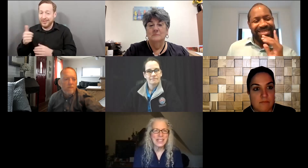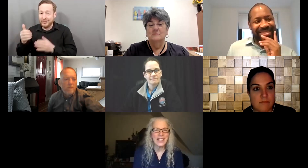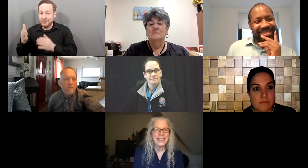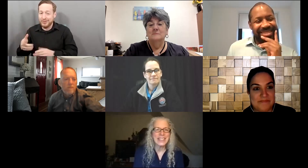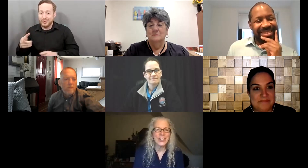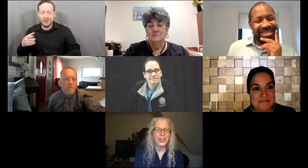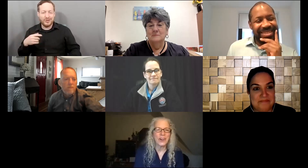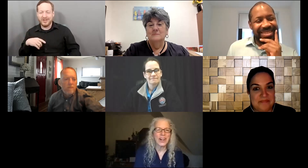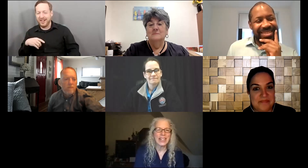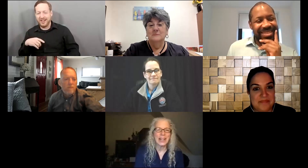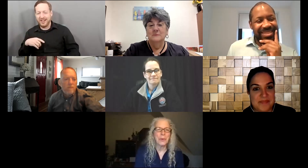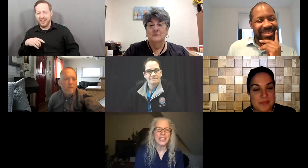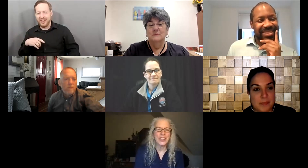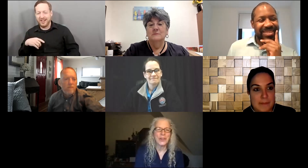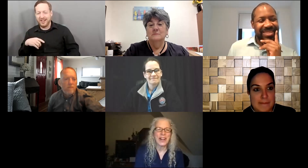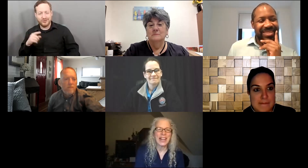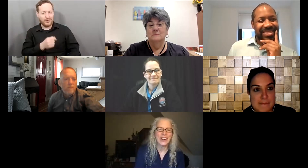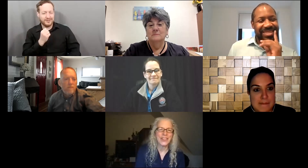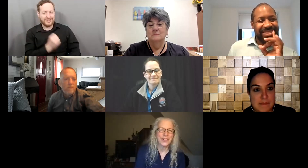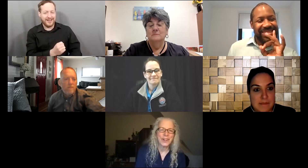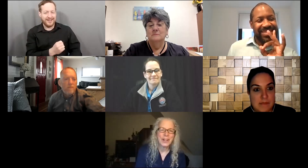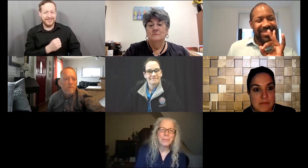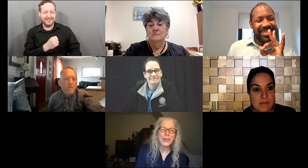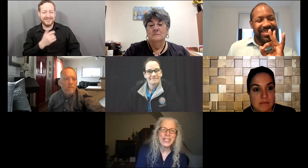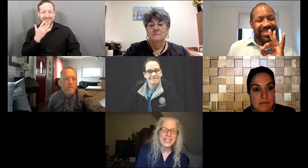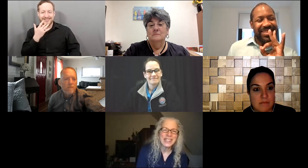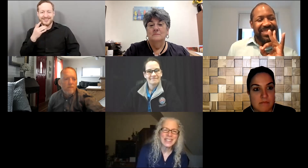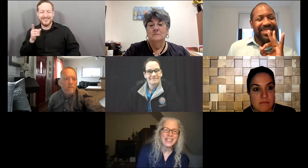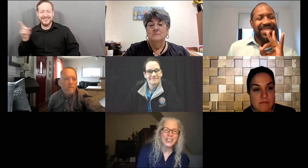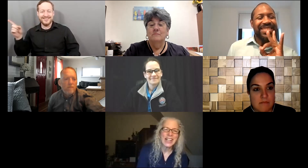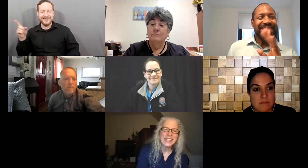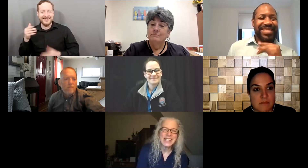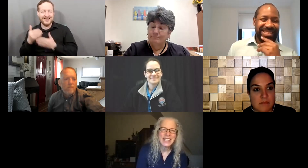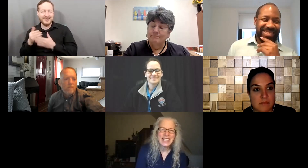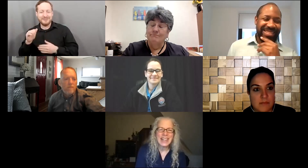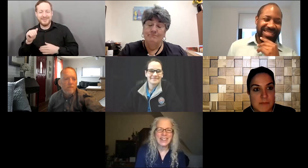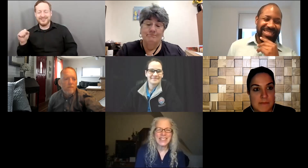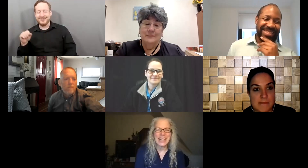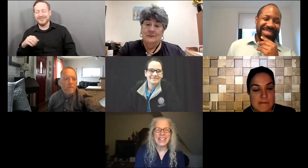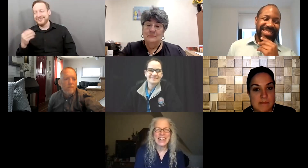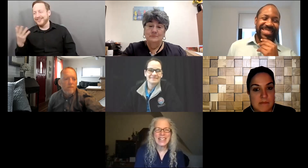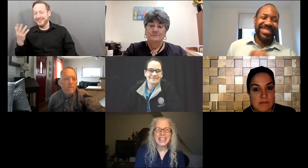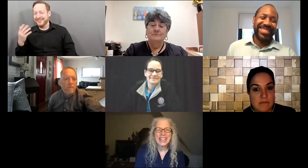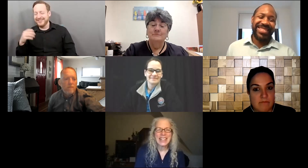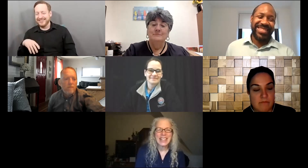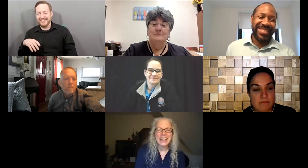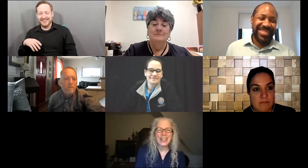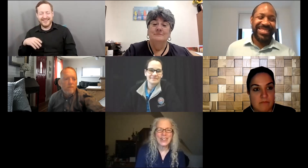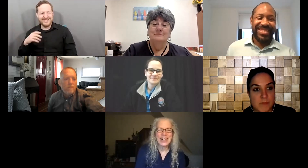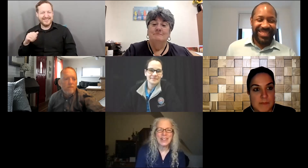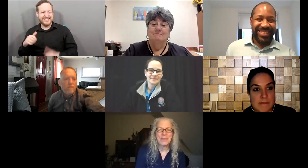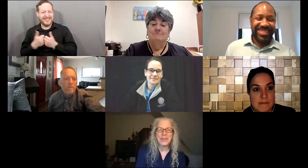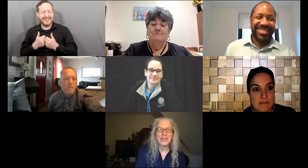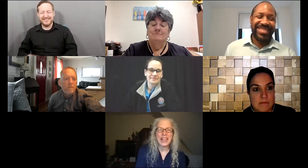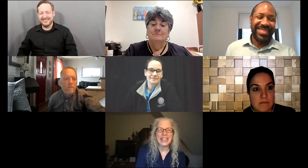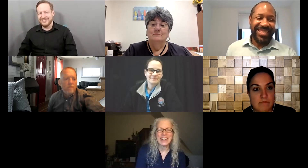be starting to teach at URI. And they wanted to know if I had another person to suggest. And I was like,